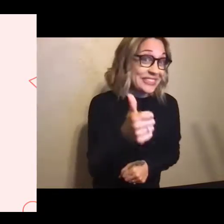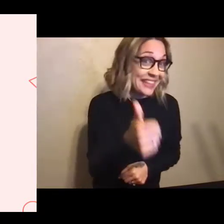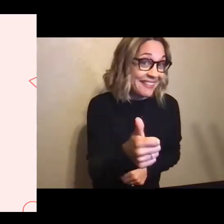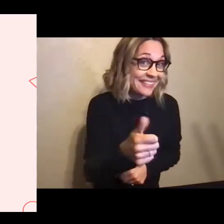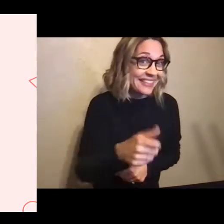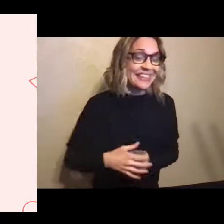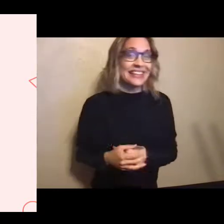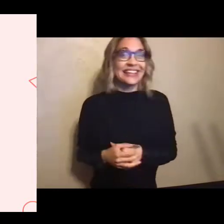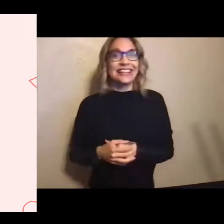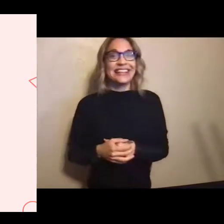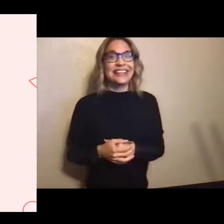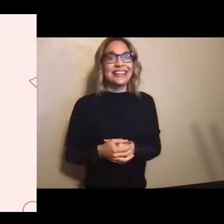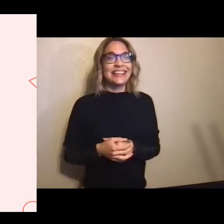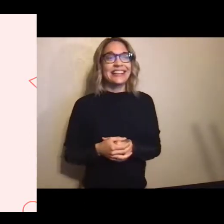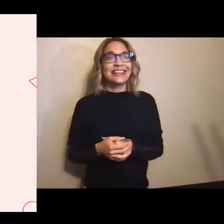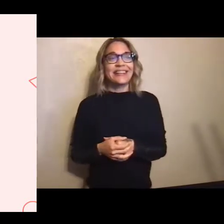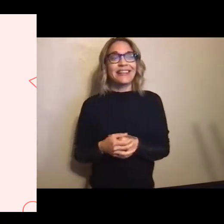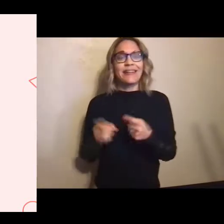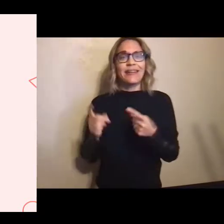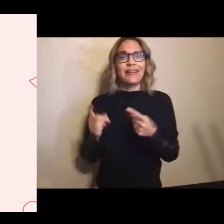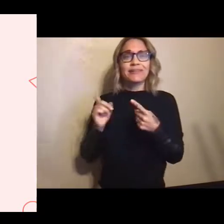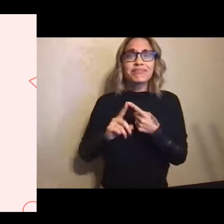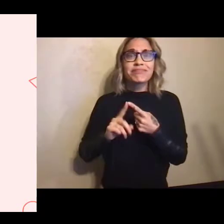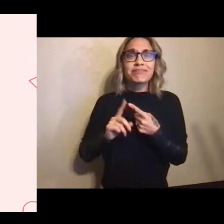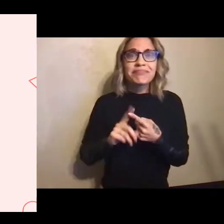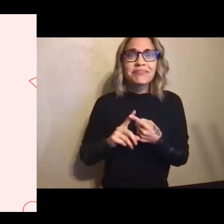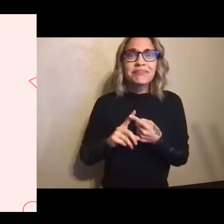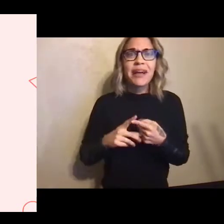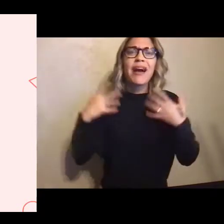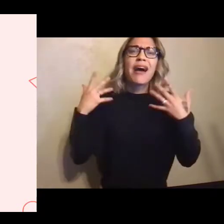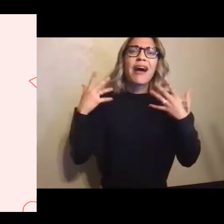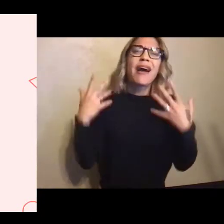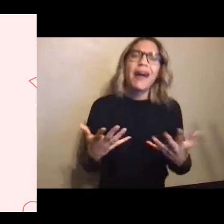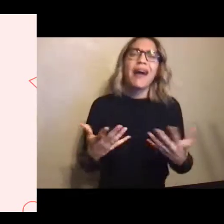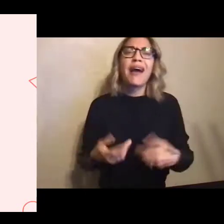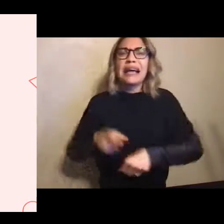Do any of these make you think of yourself?